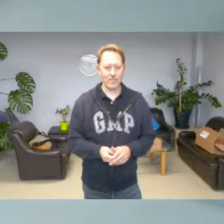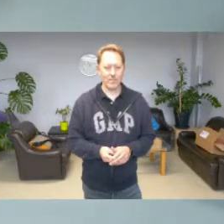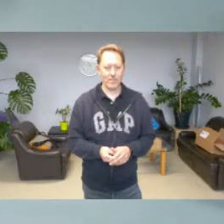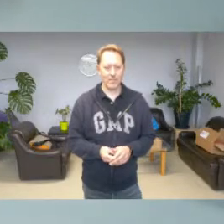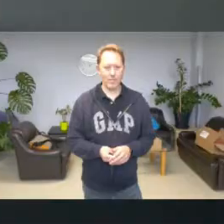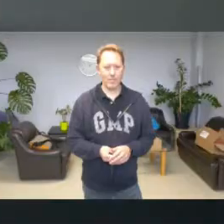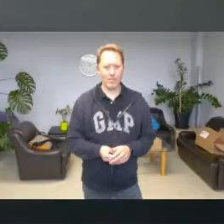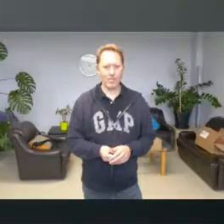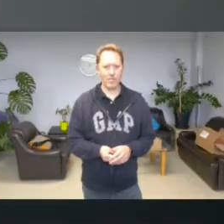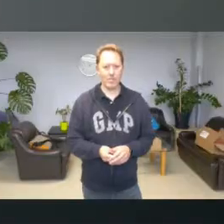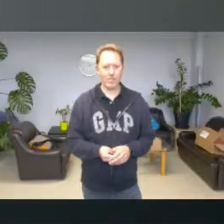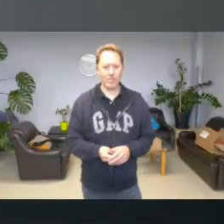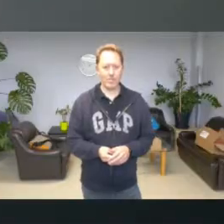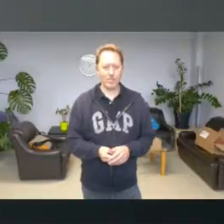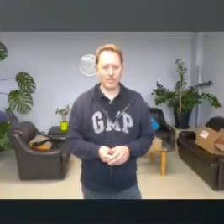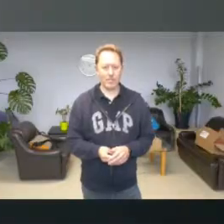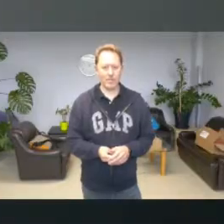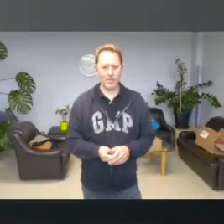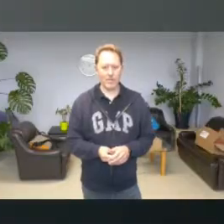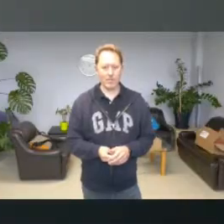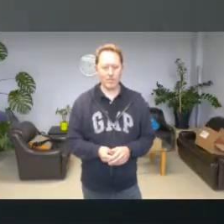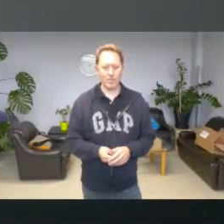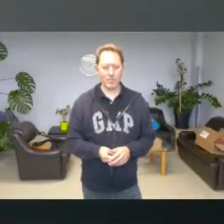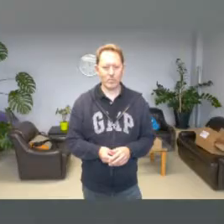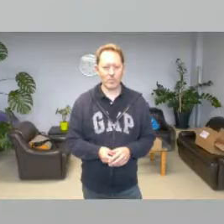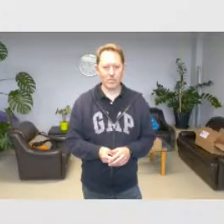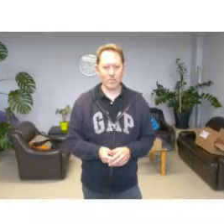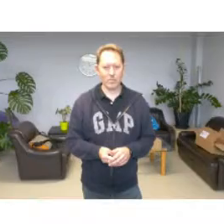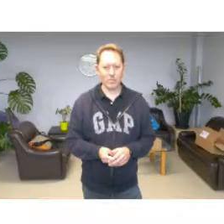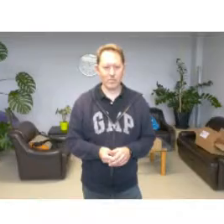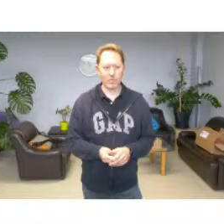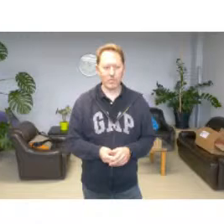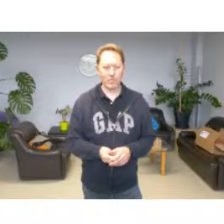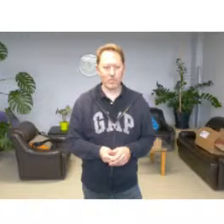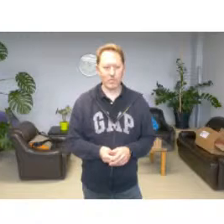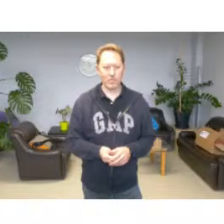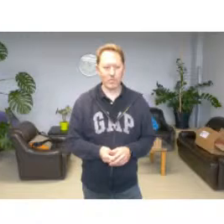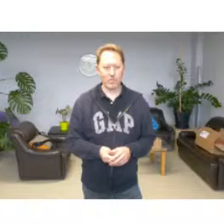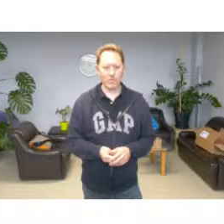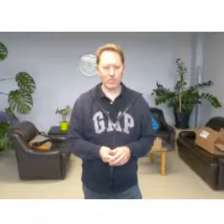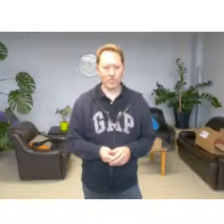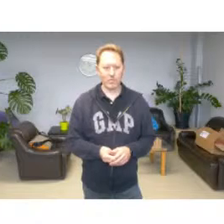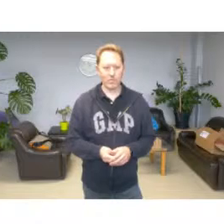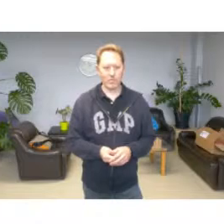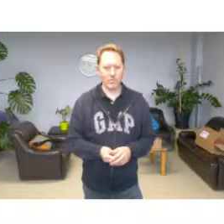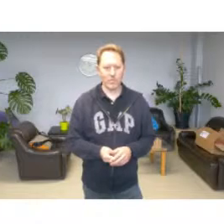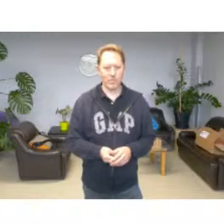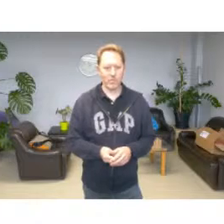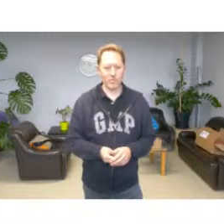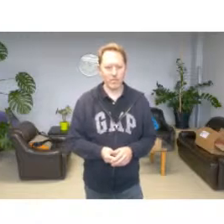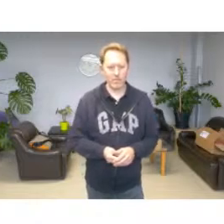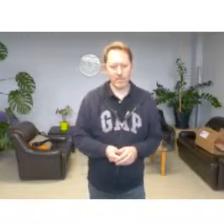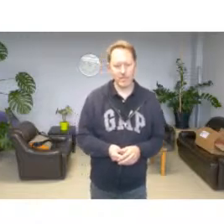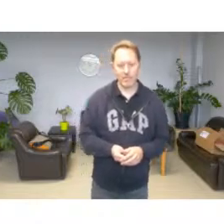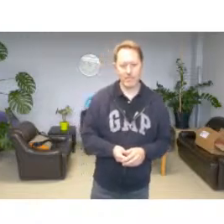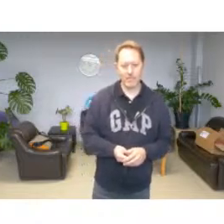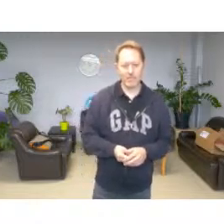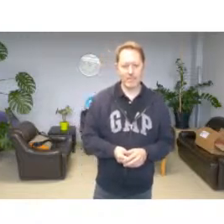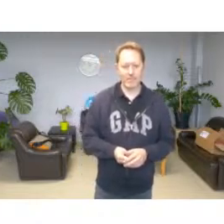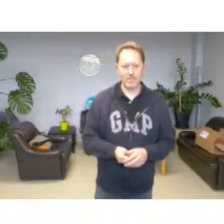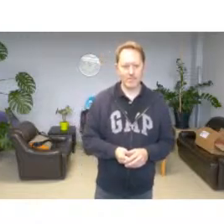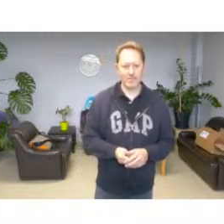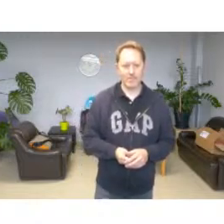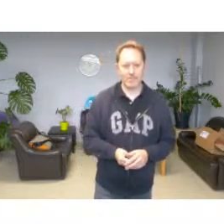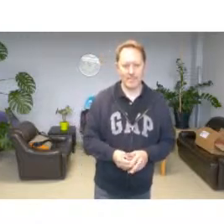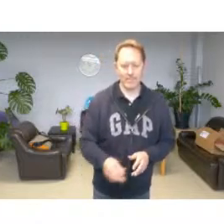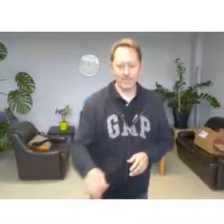publicly available so that other organizations can reuse them. You can find the status of the project online at